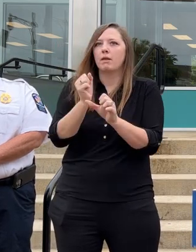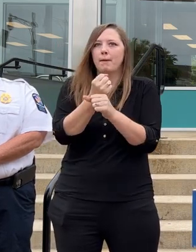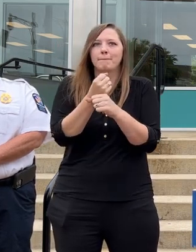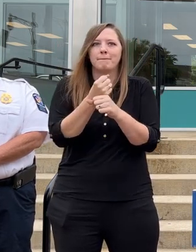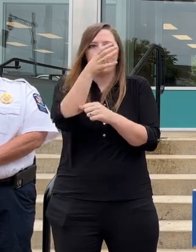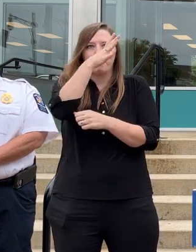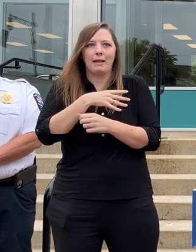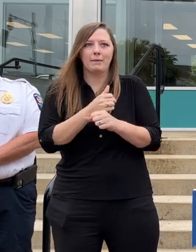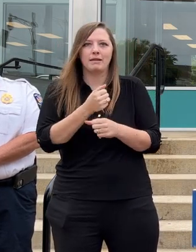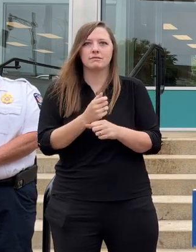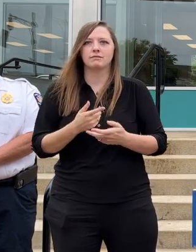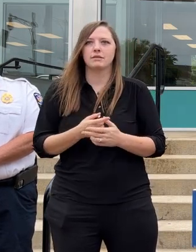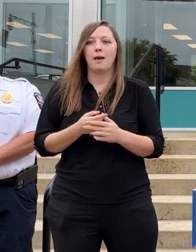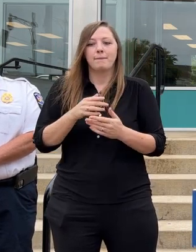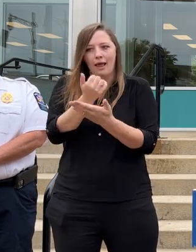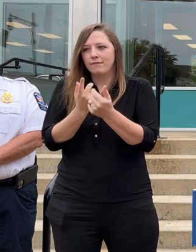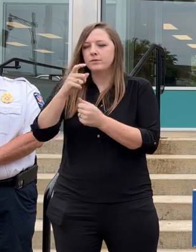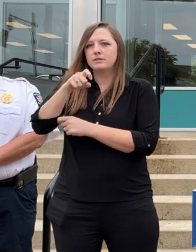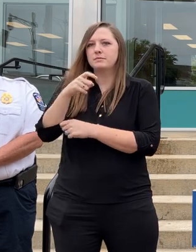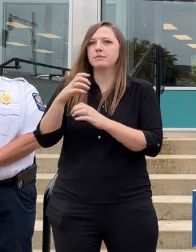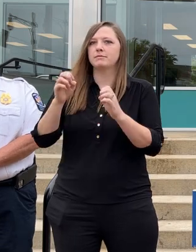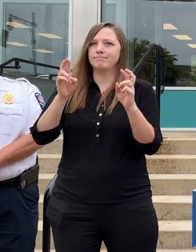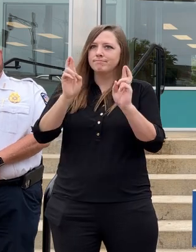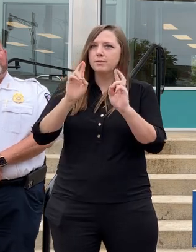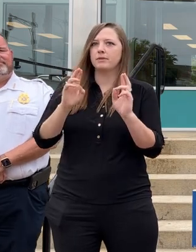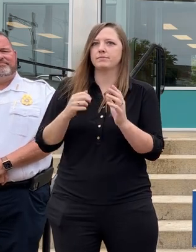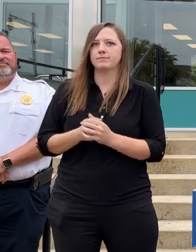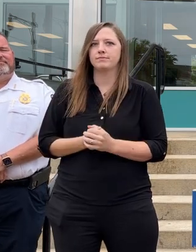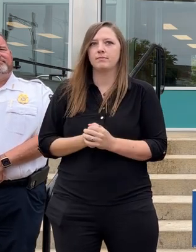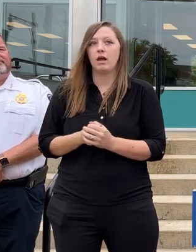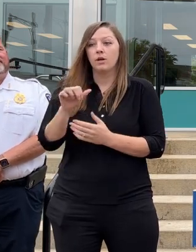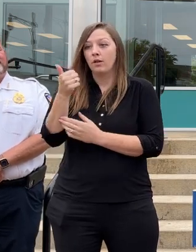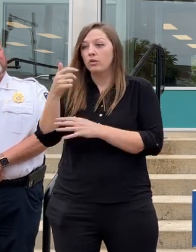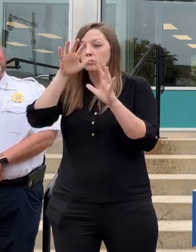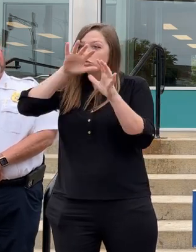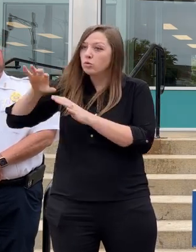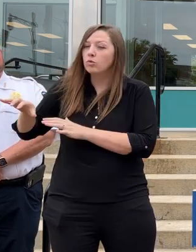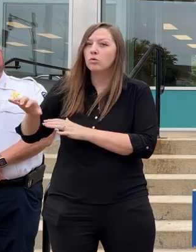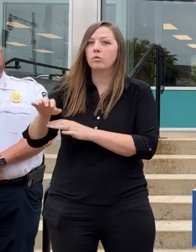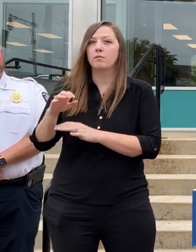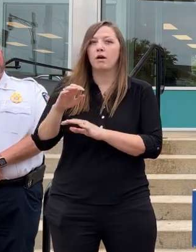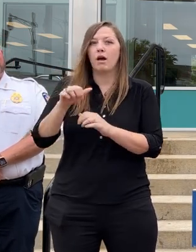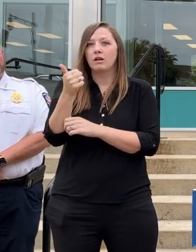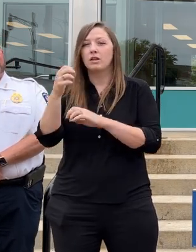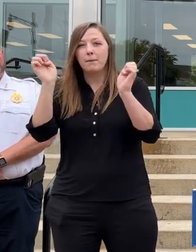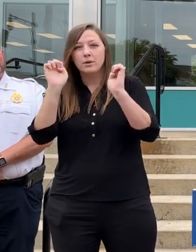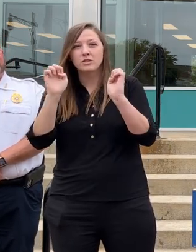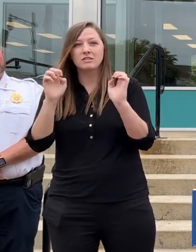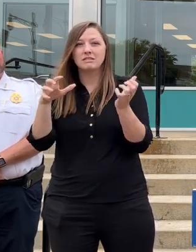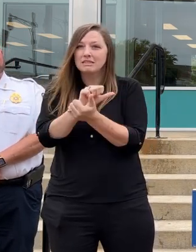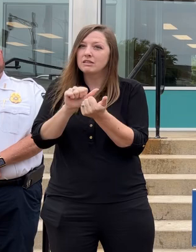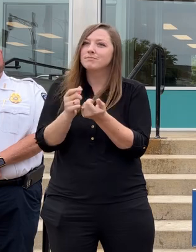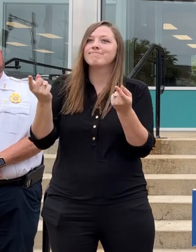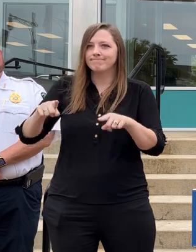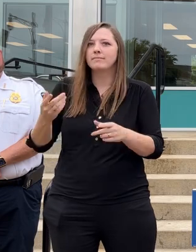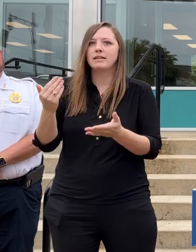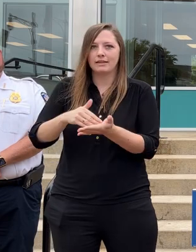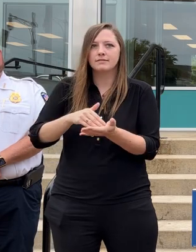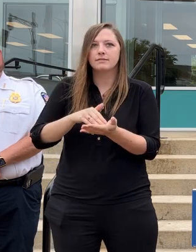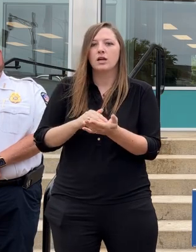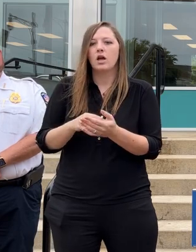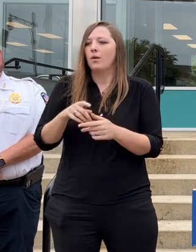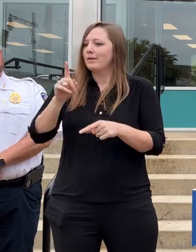And everybody needs to be prepared for what could be another storm, another emergency, another disaster. We cannot do